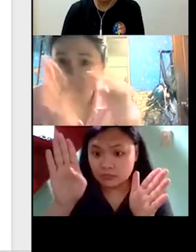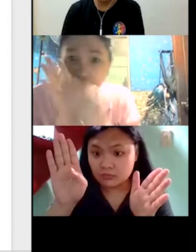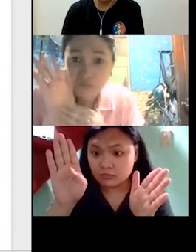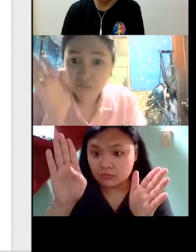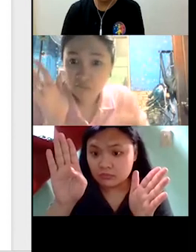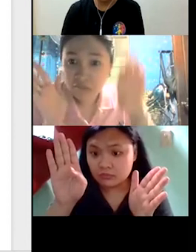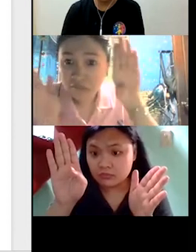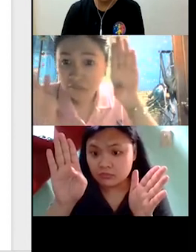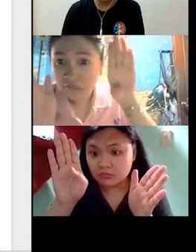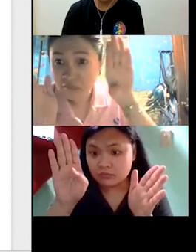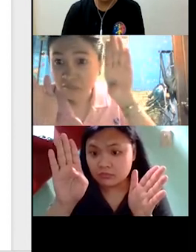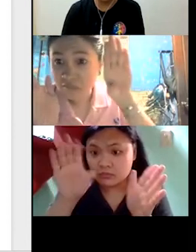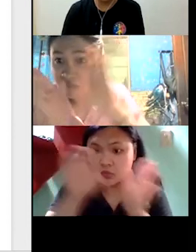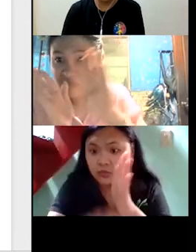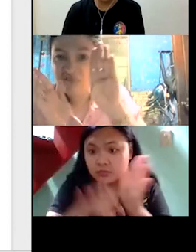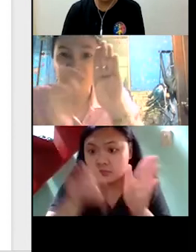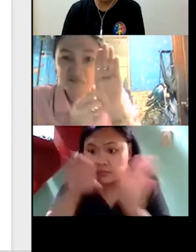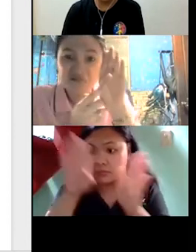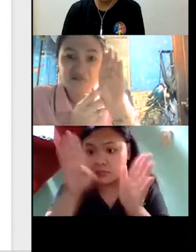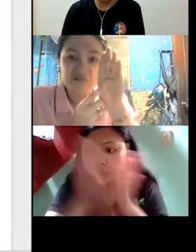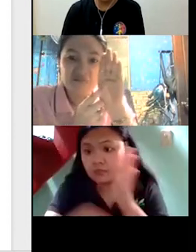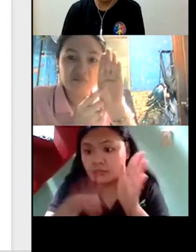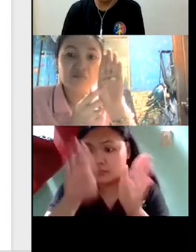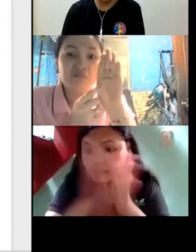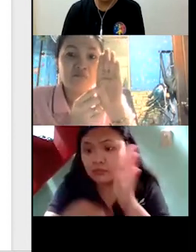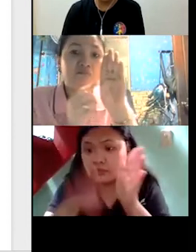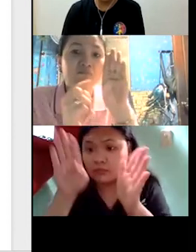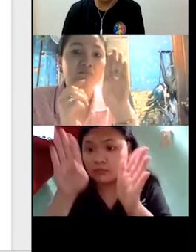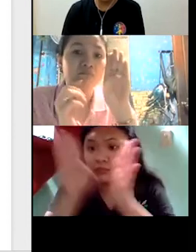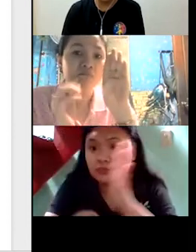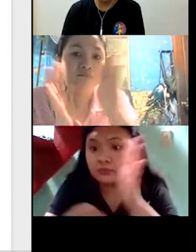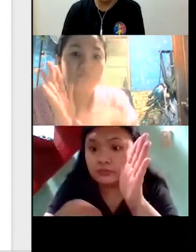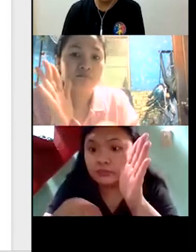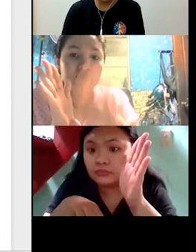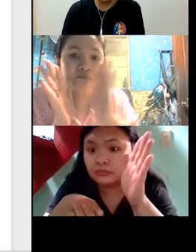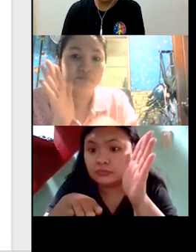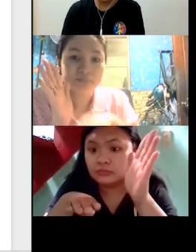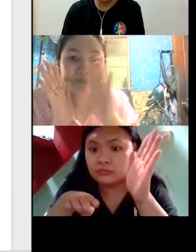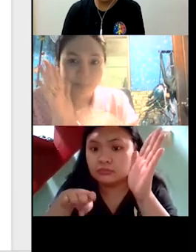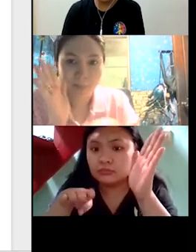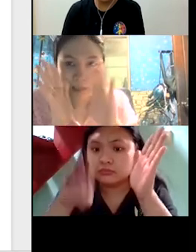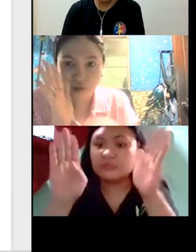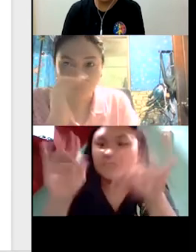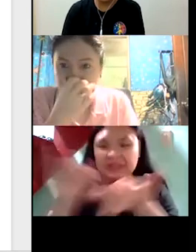thumbs in for this sign? Just wondering. Thumbs in for cheap?